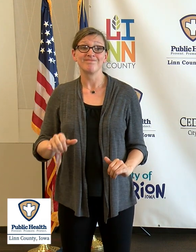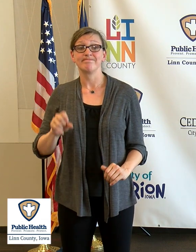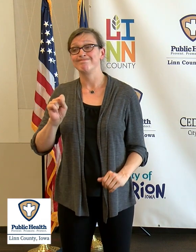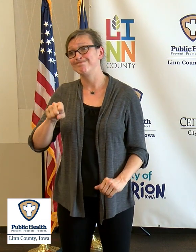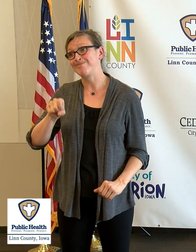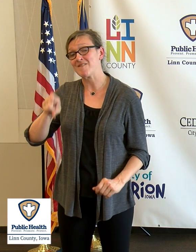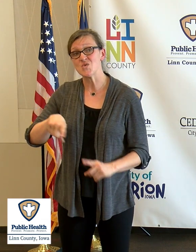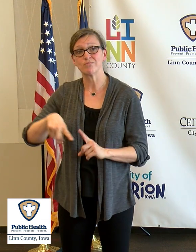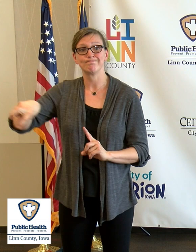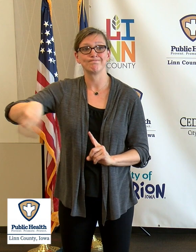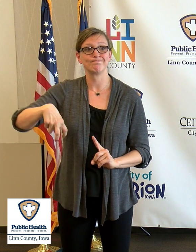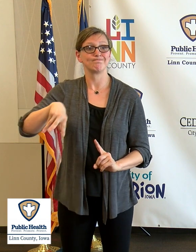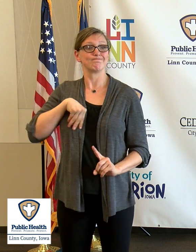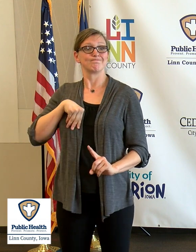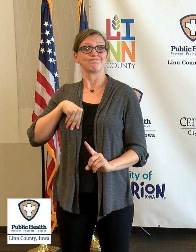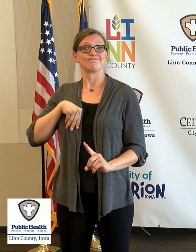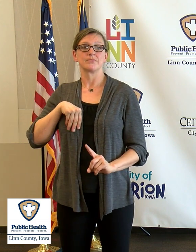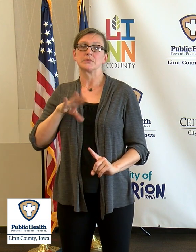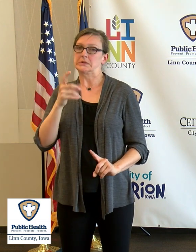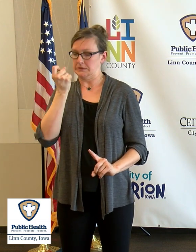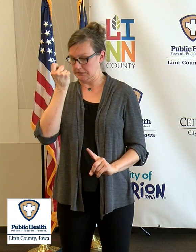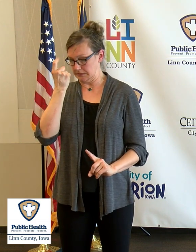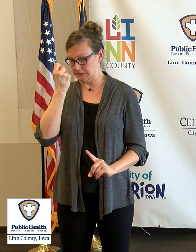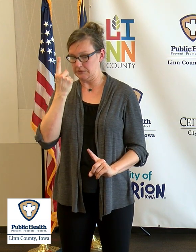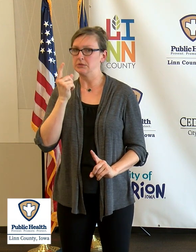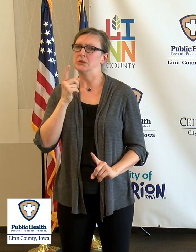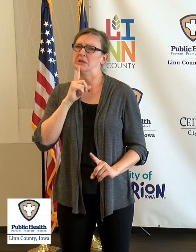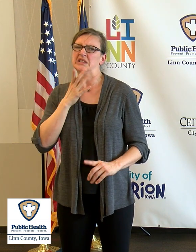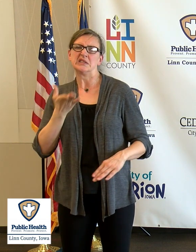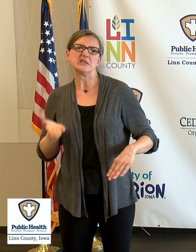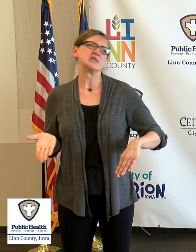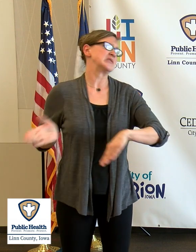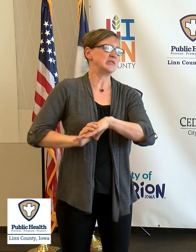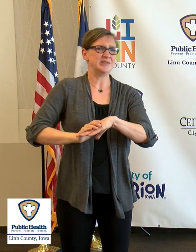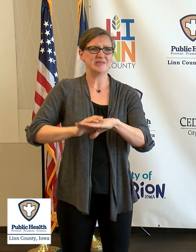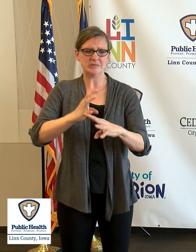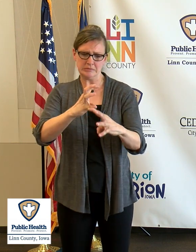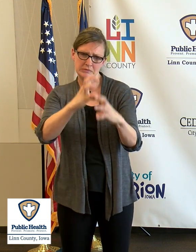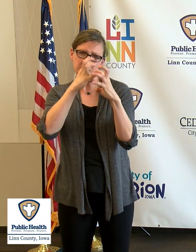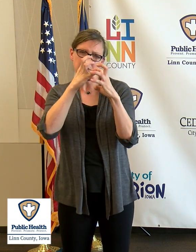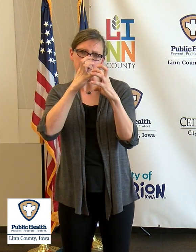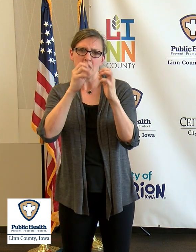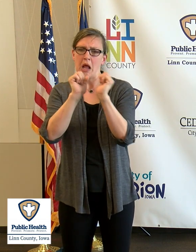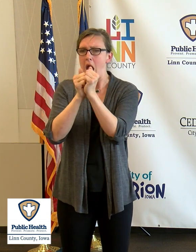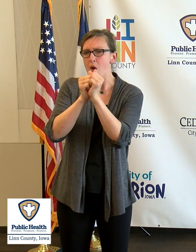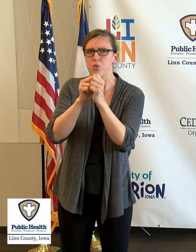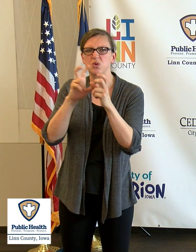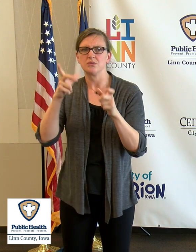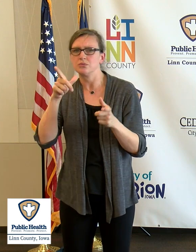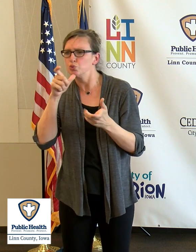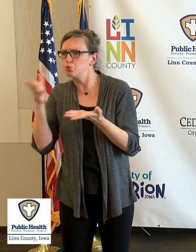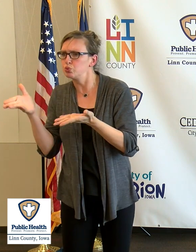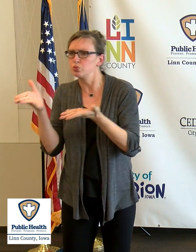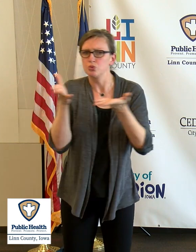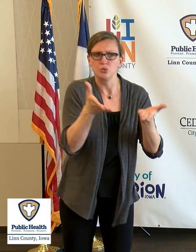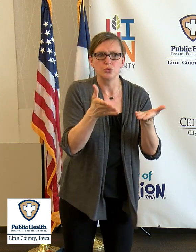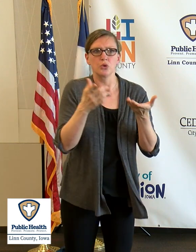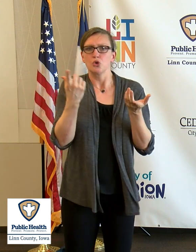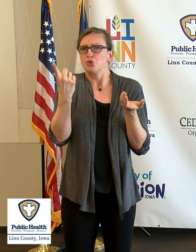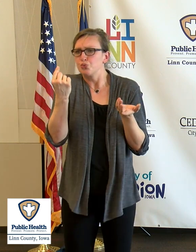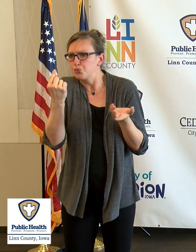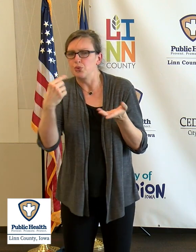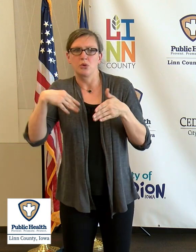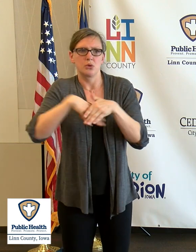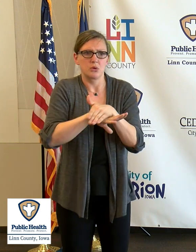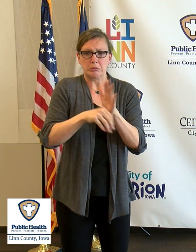in place for the acceptance of those new patients to help protect others that reside in those long-term care facilities